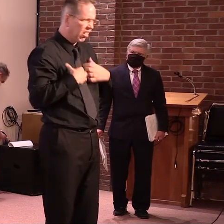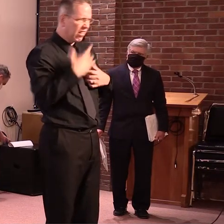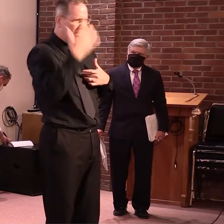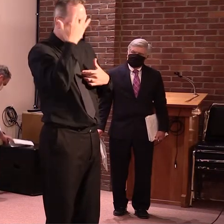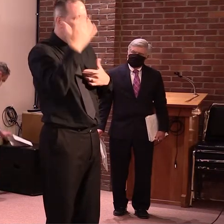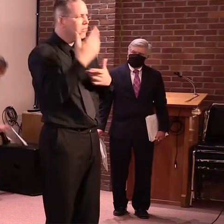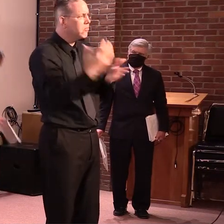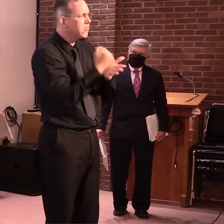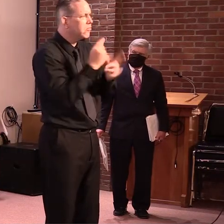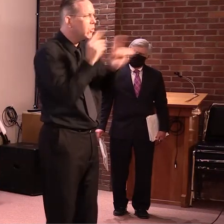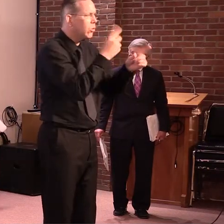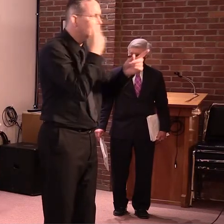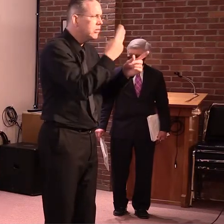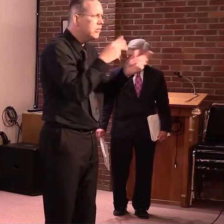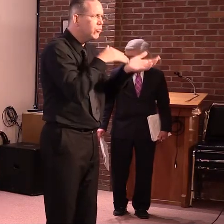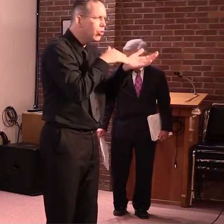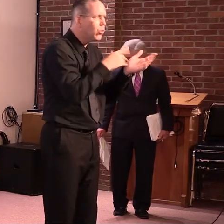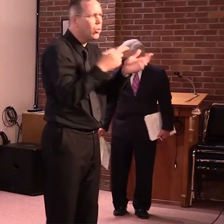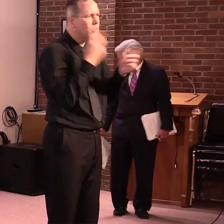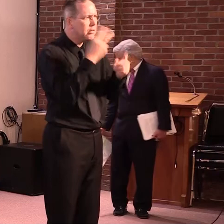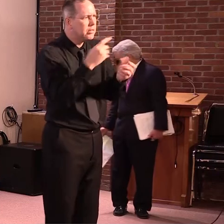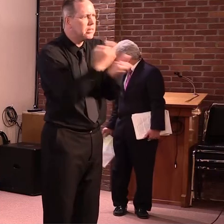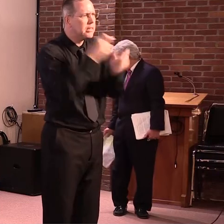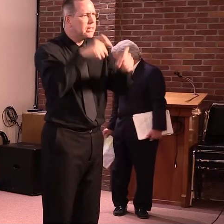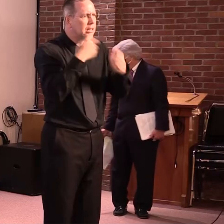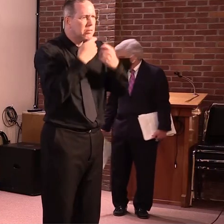we haven't found that to be the case at this point in time,